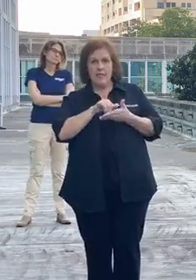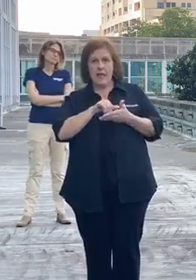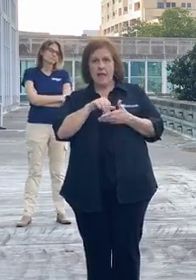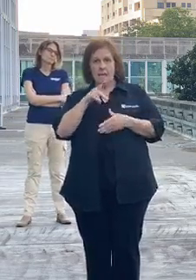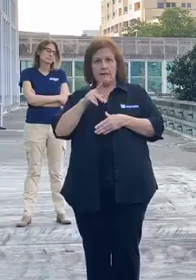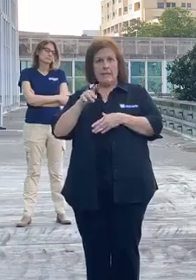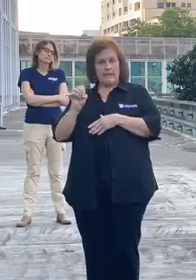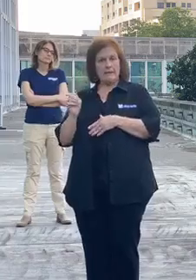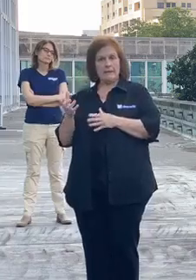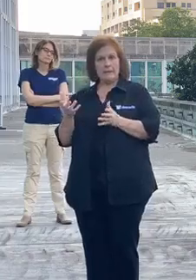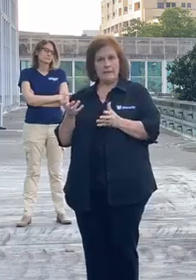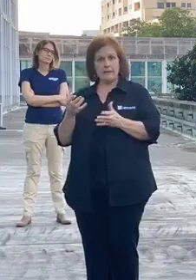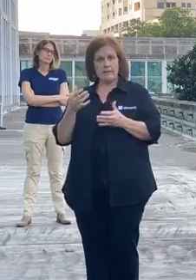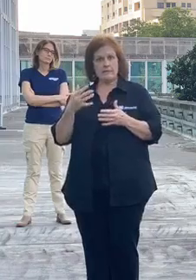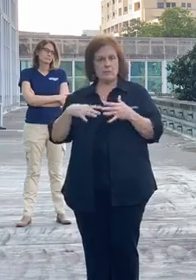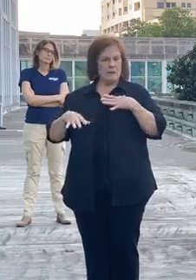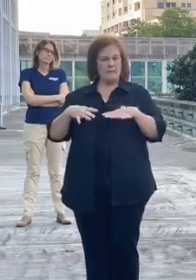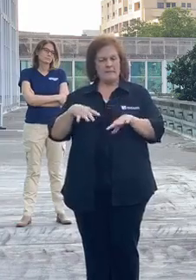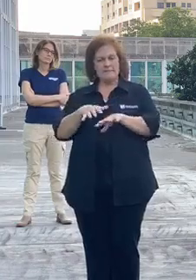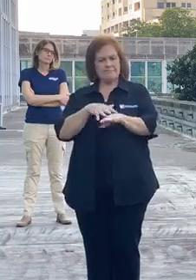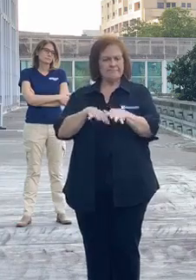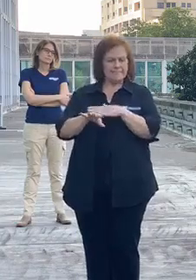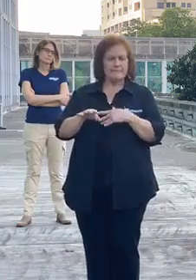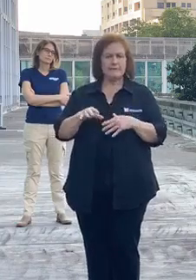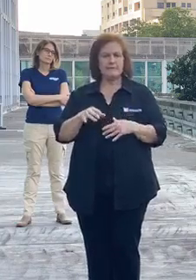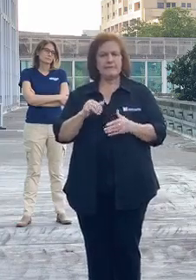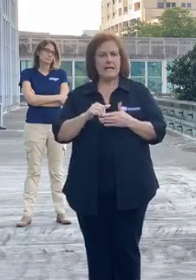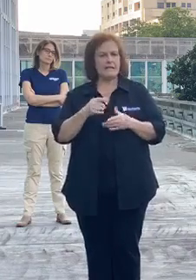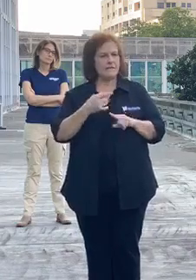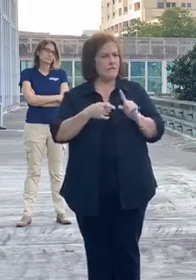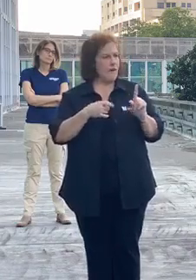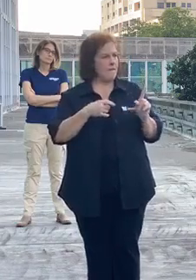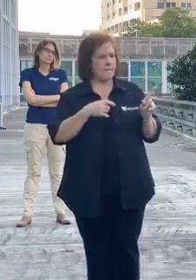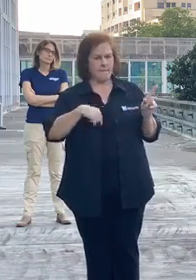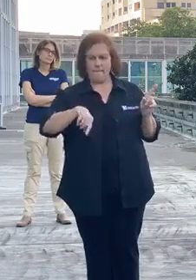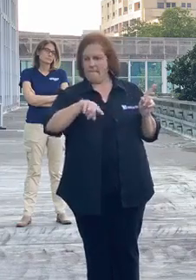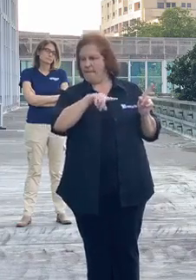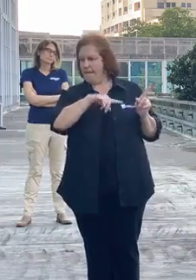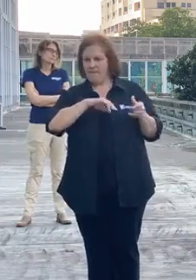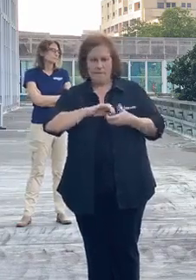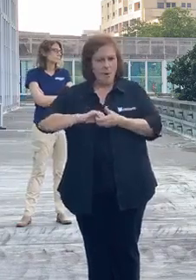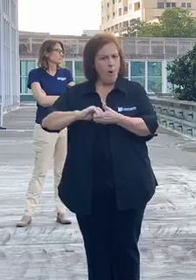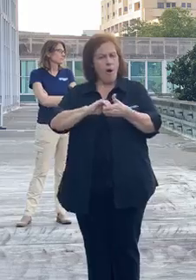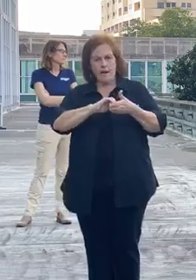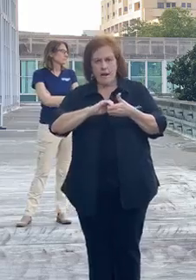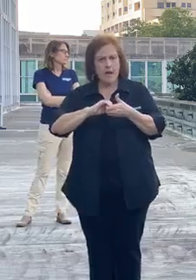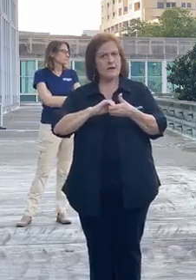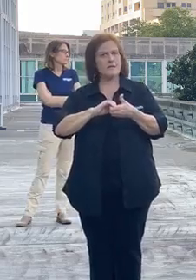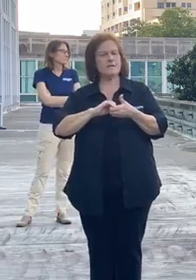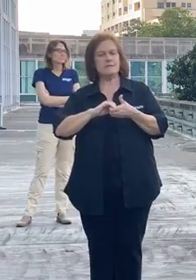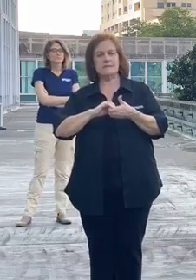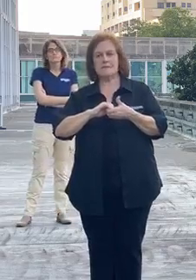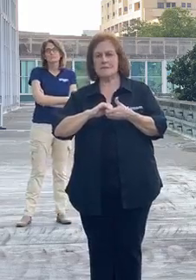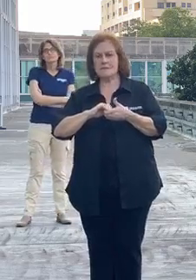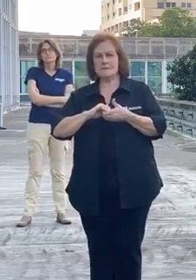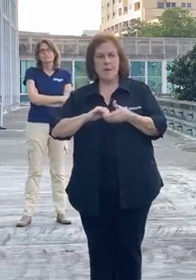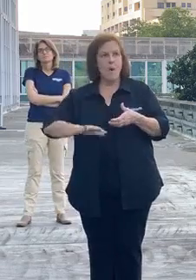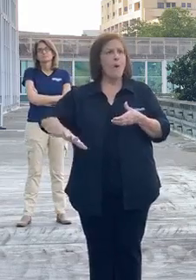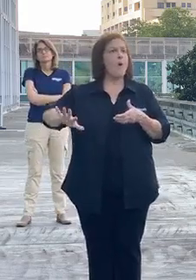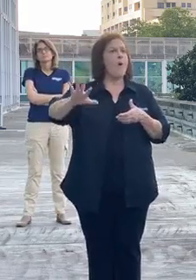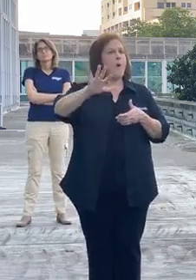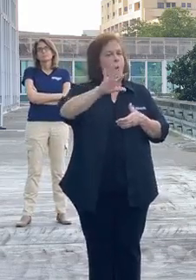that's effort, of course, from the administration, from the New Orleans City Council, our partners that we've seen from across the